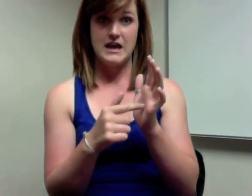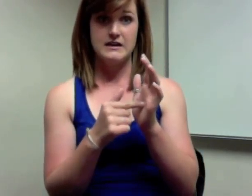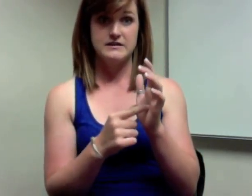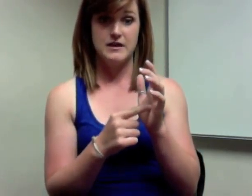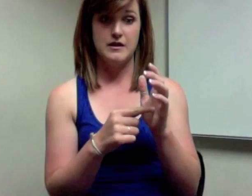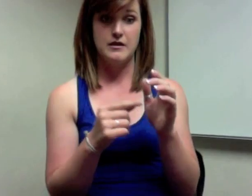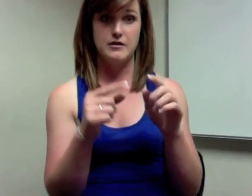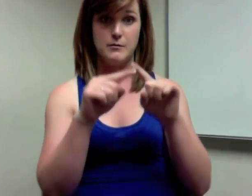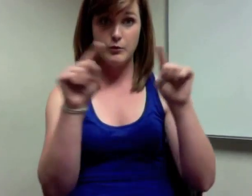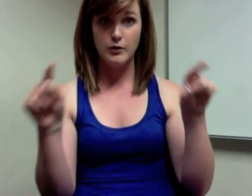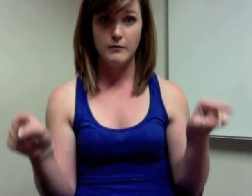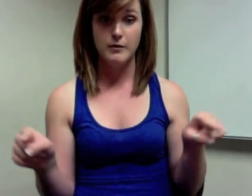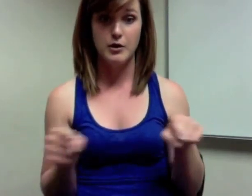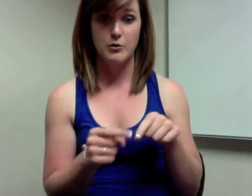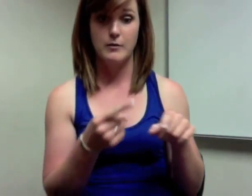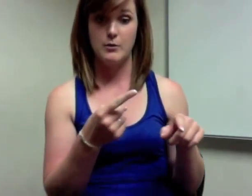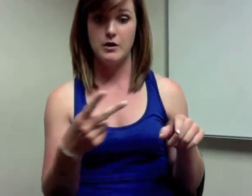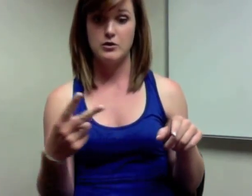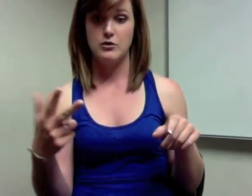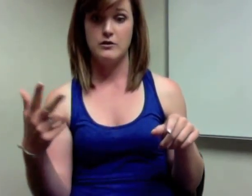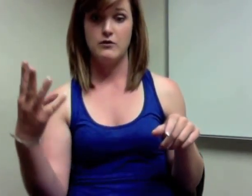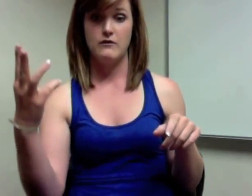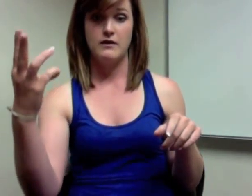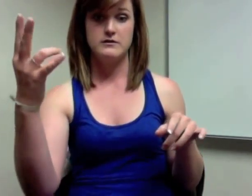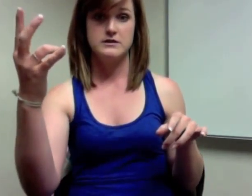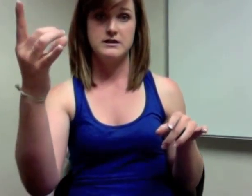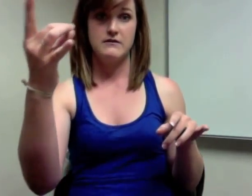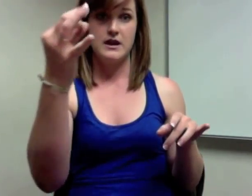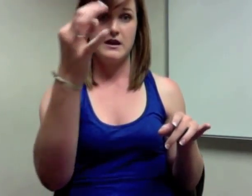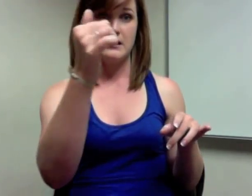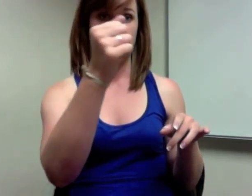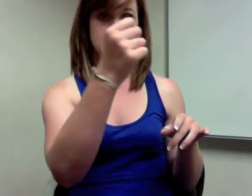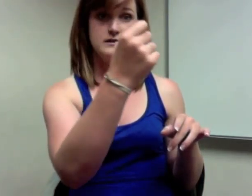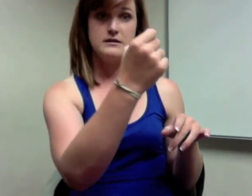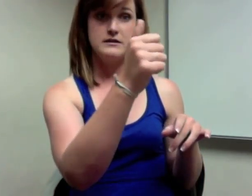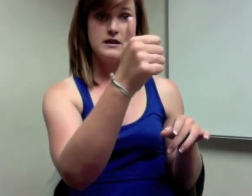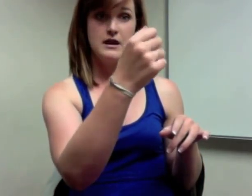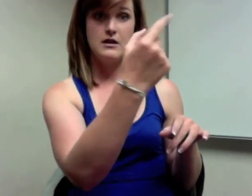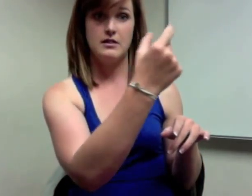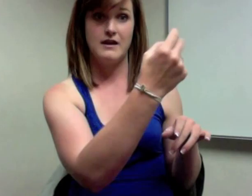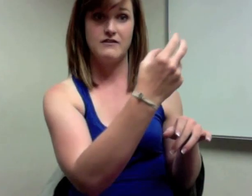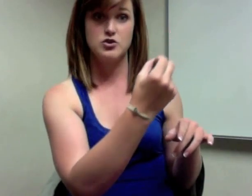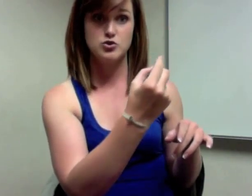4, 5, 6, 7, 8, 9, 10, 11, 12 of those